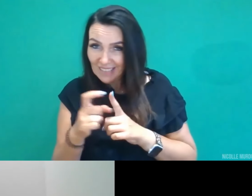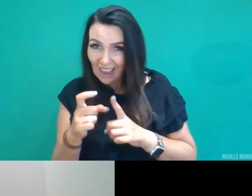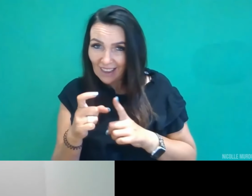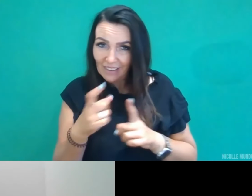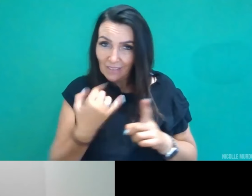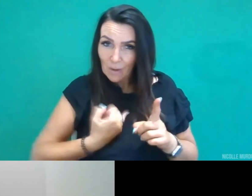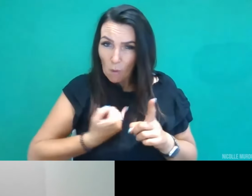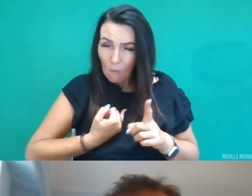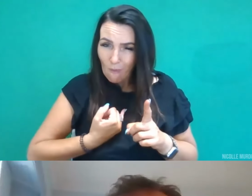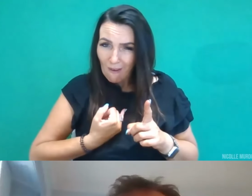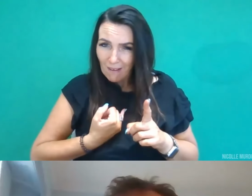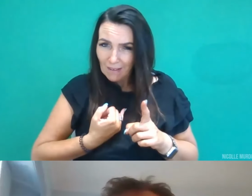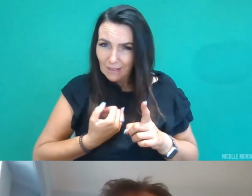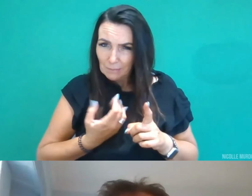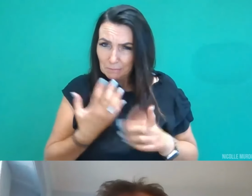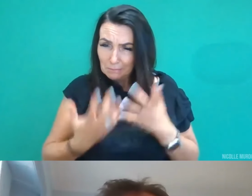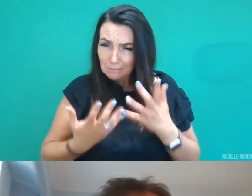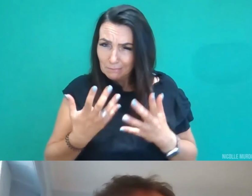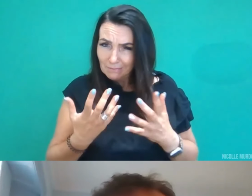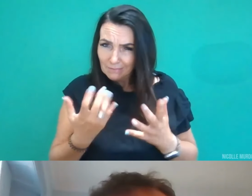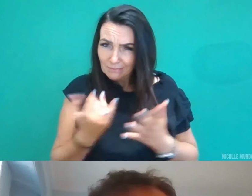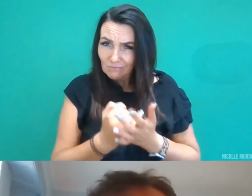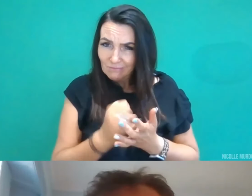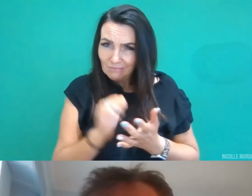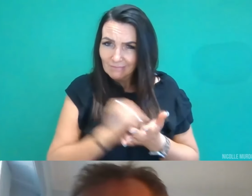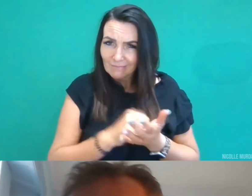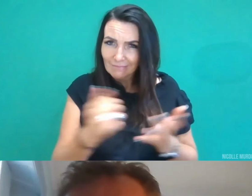or overestimating.